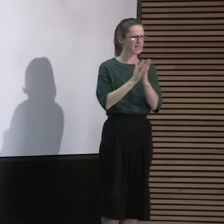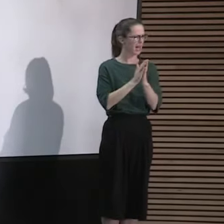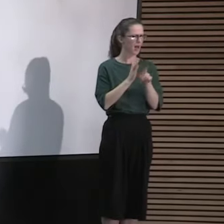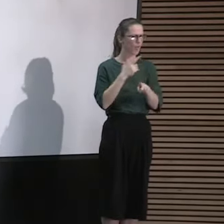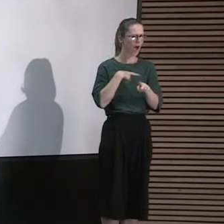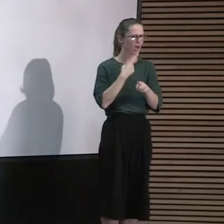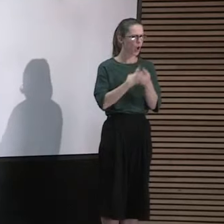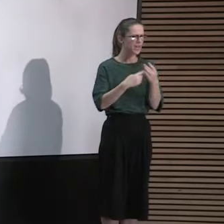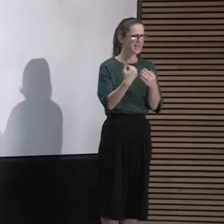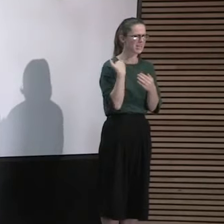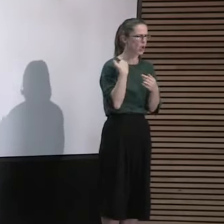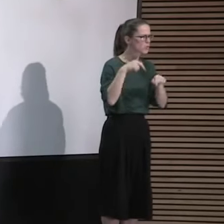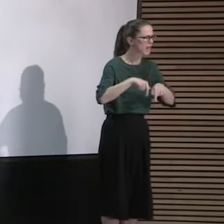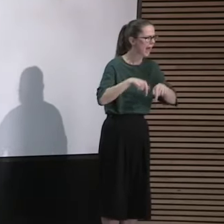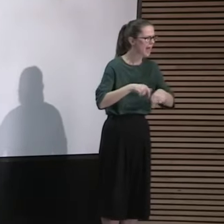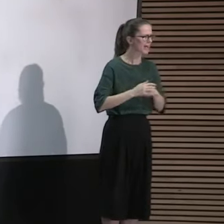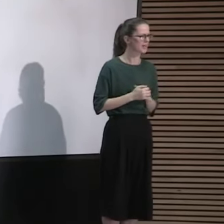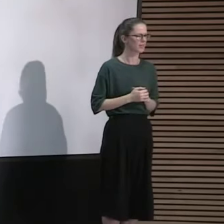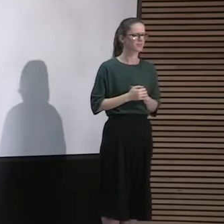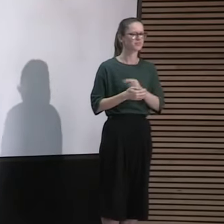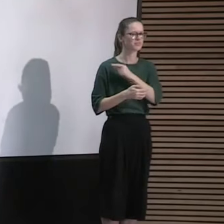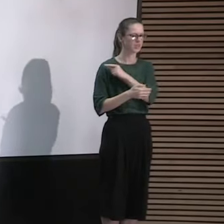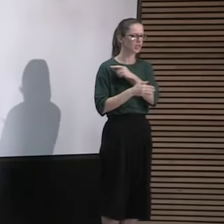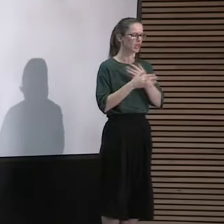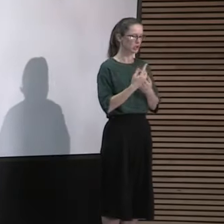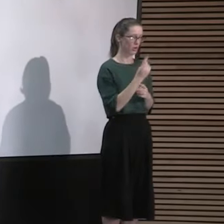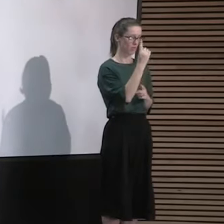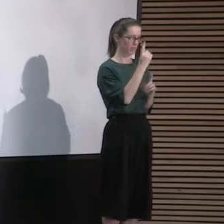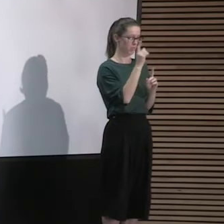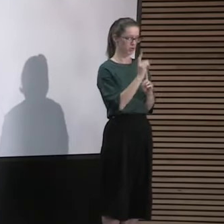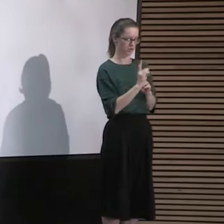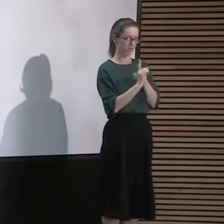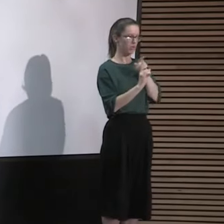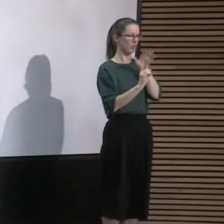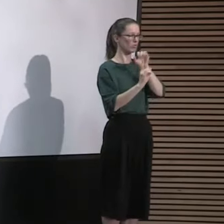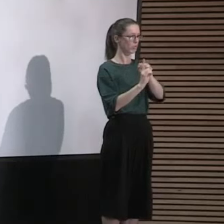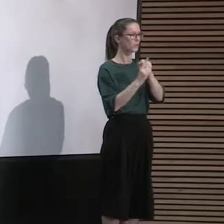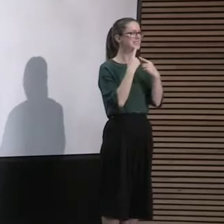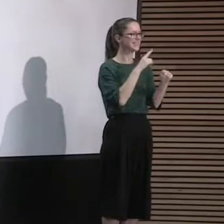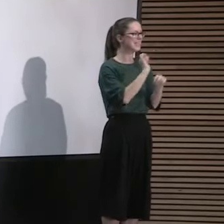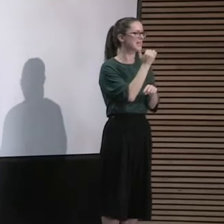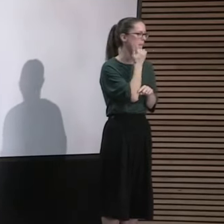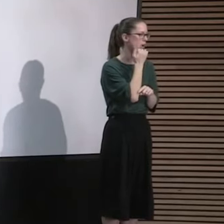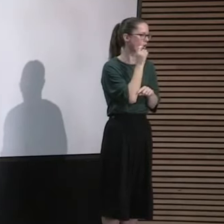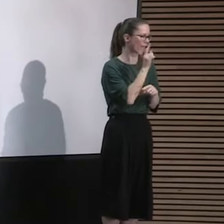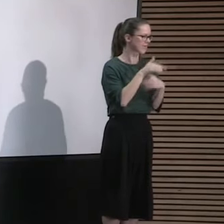it today? So, of course, the case was reported at the time that any other case was. We had to do some